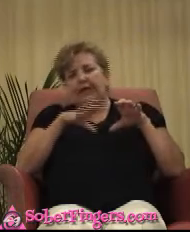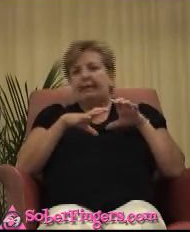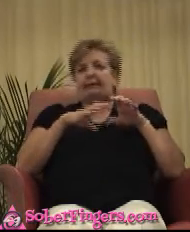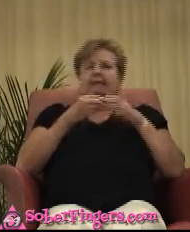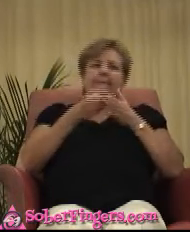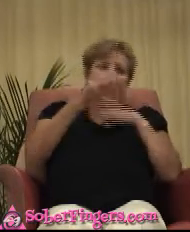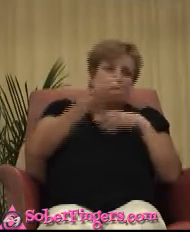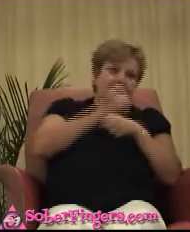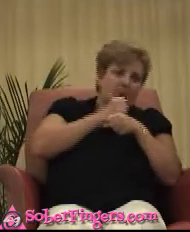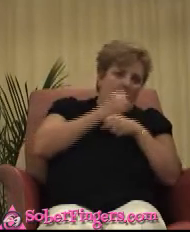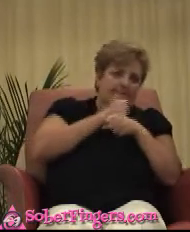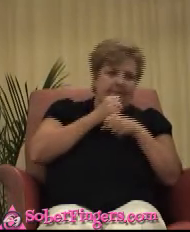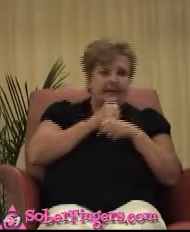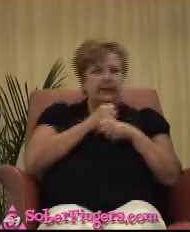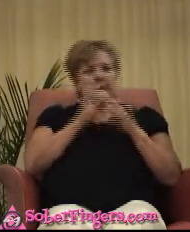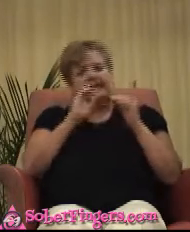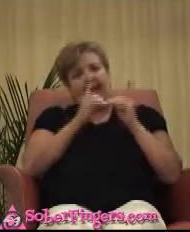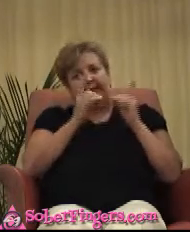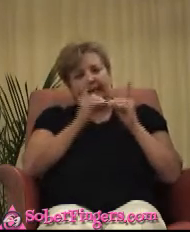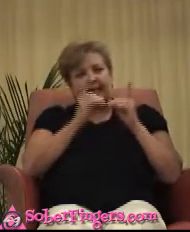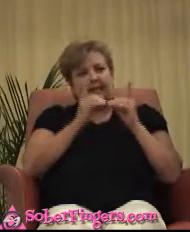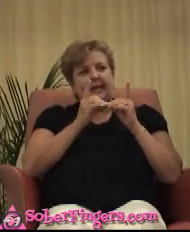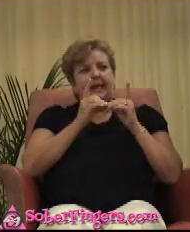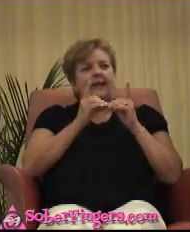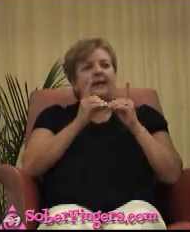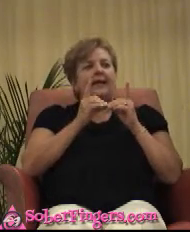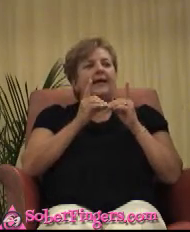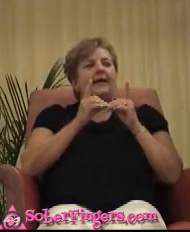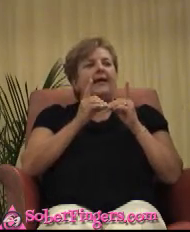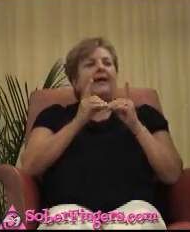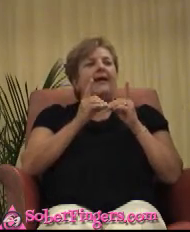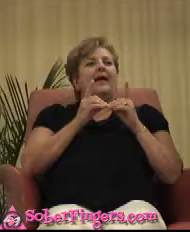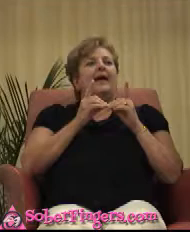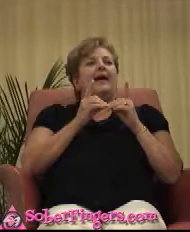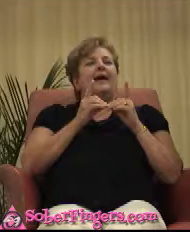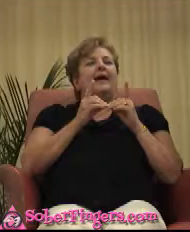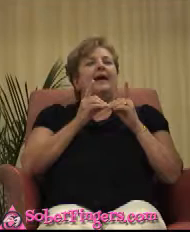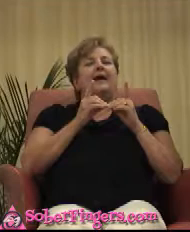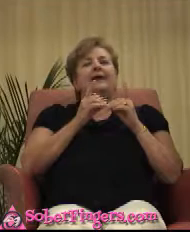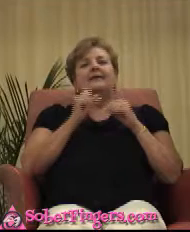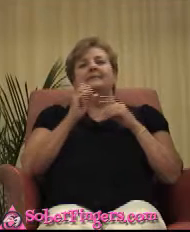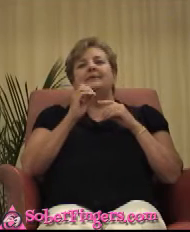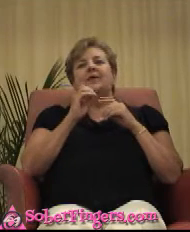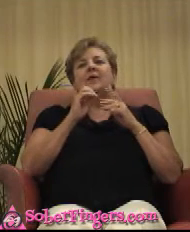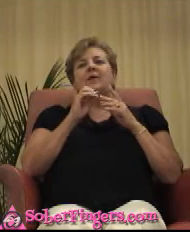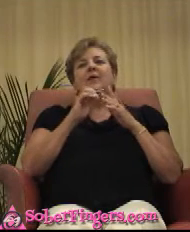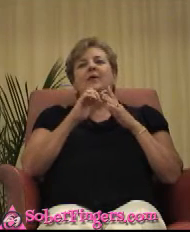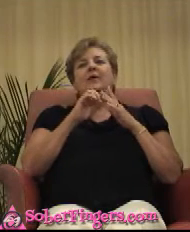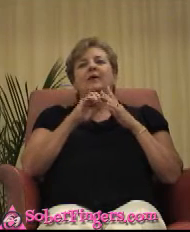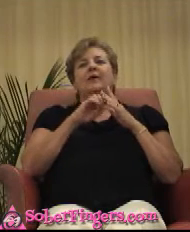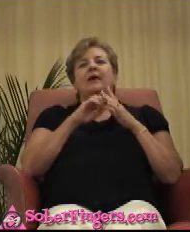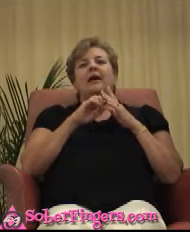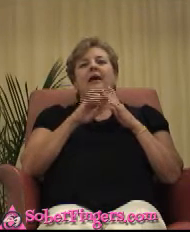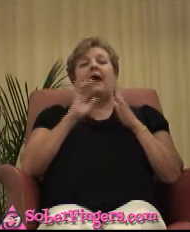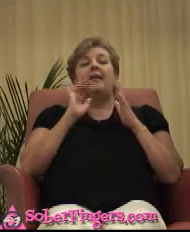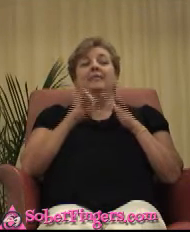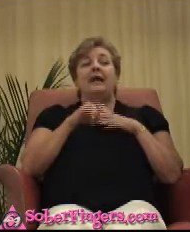And she was the girl that was sitting next to me. So we started downhill on the treatment center. Same girl with those